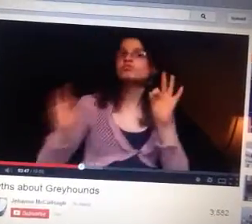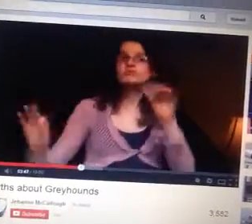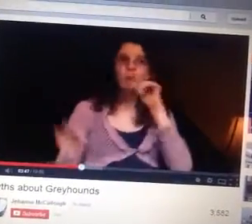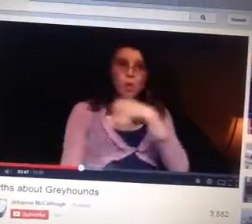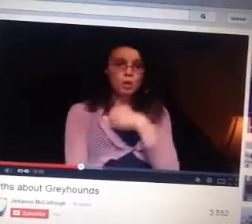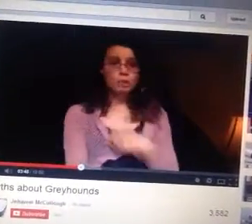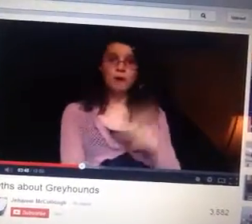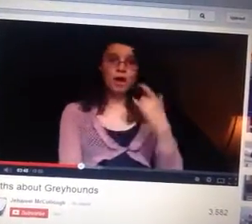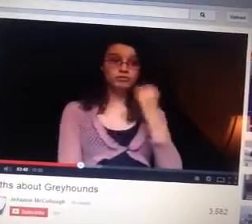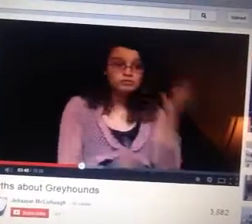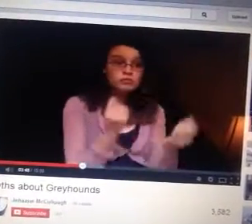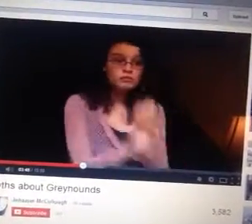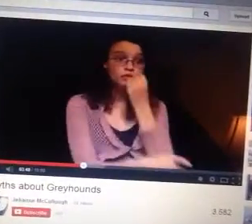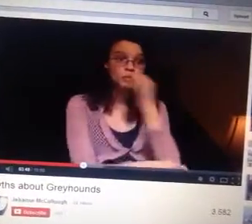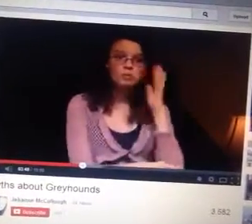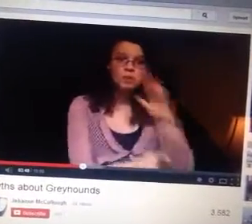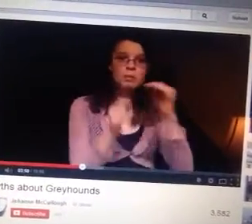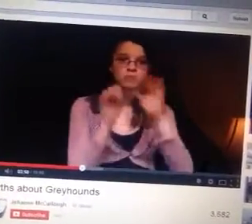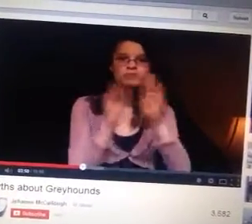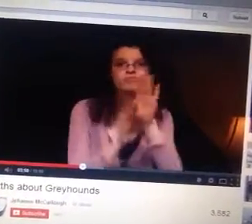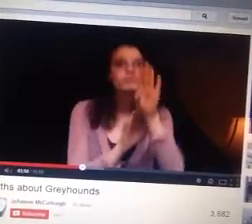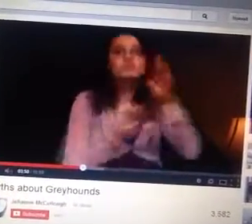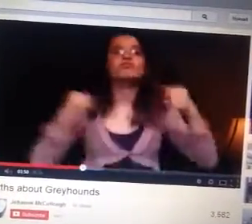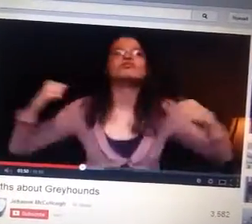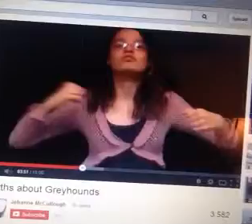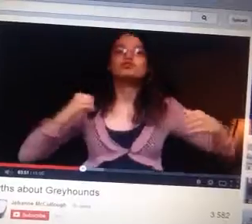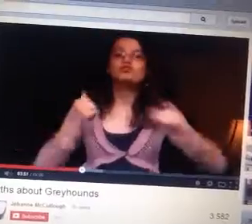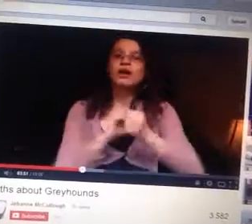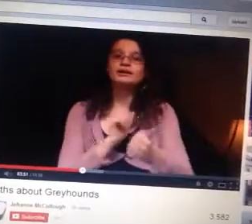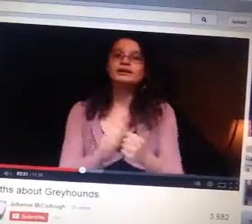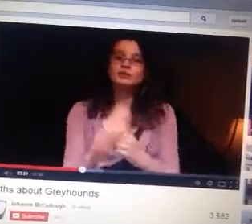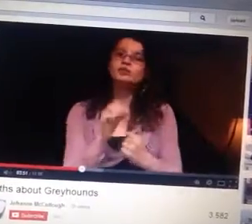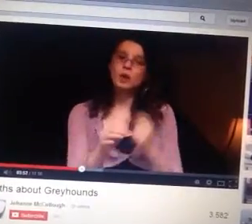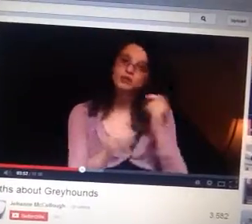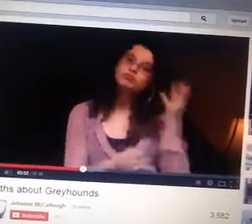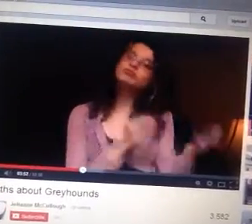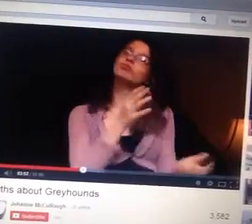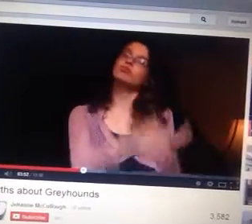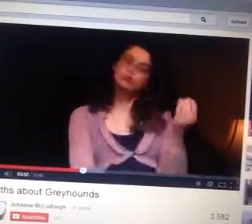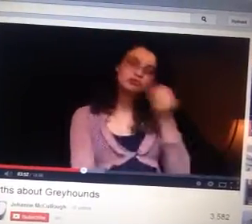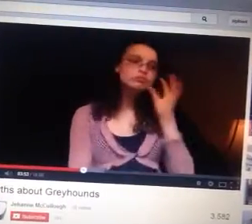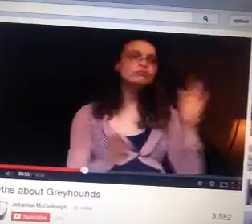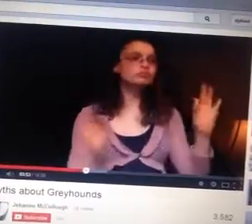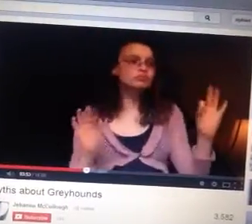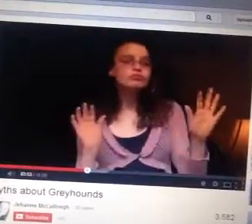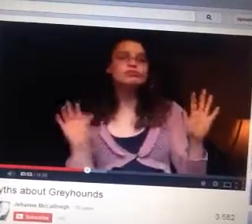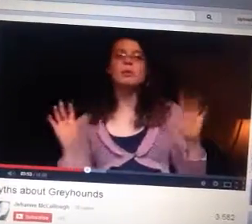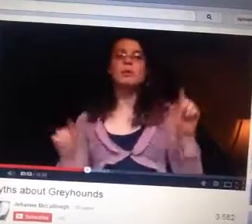But that's not true. We feed them when they're hungry to make sure that they're developed to be strong.